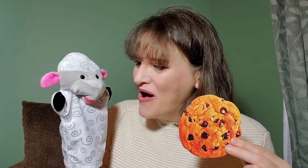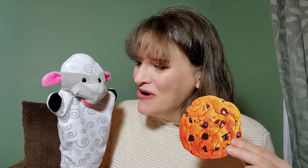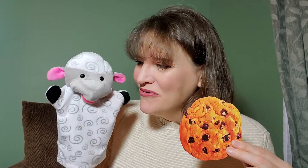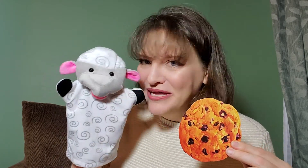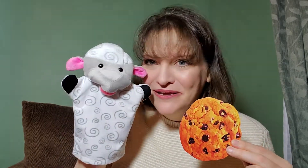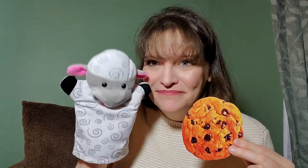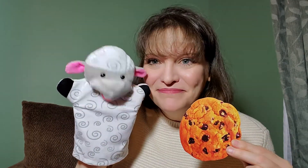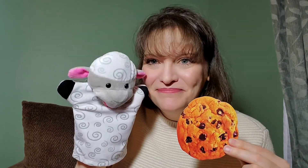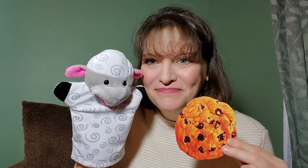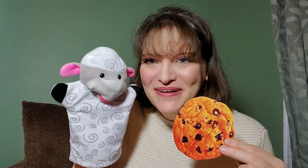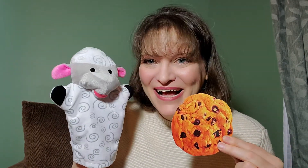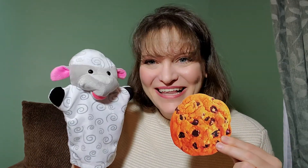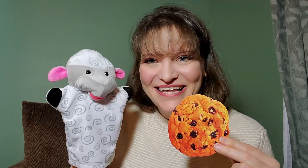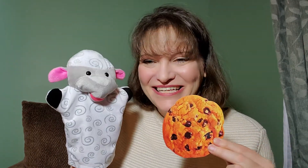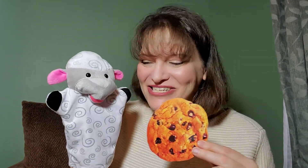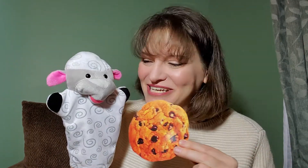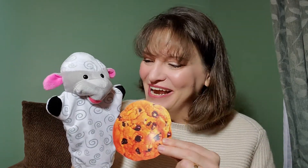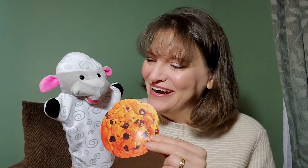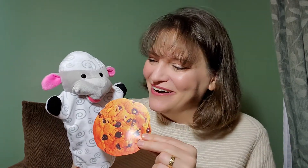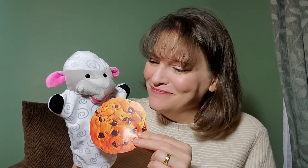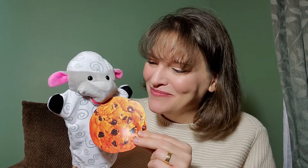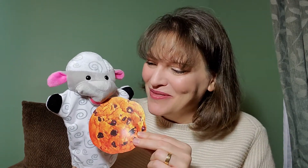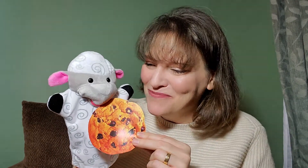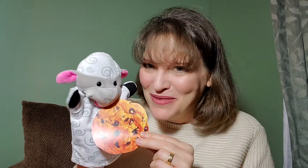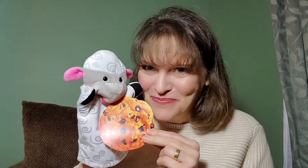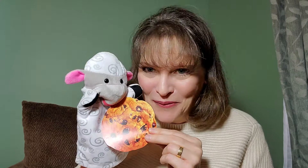hungry? Let's share.